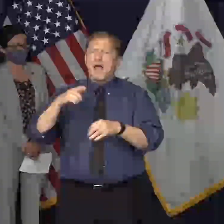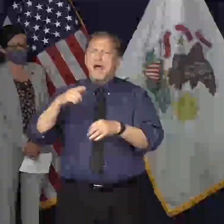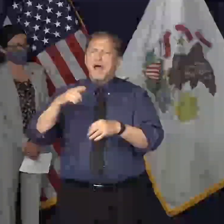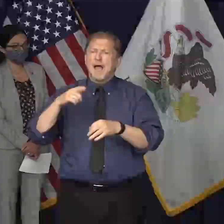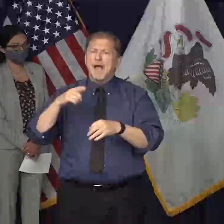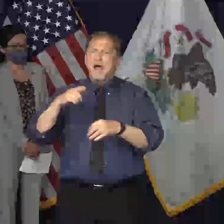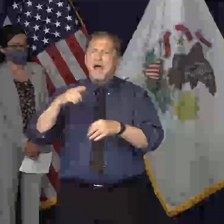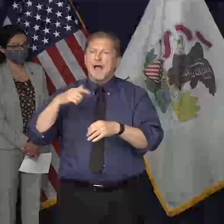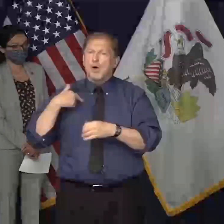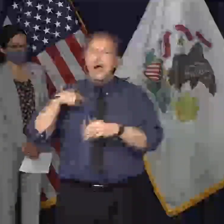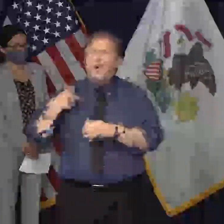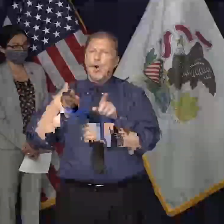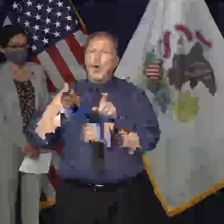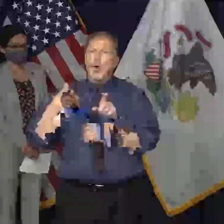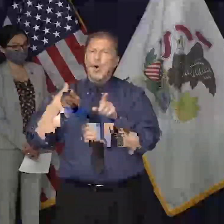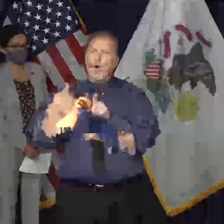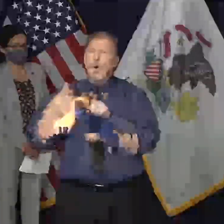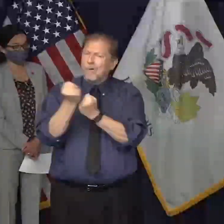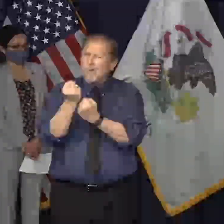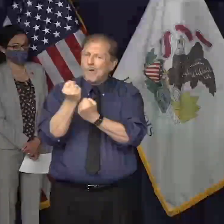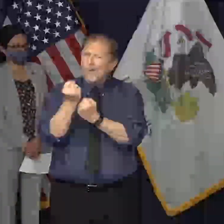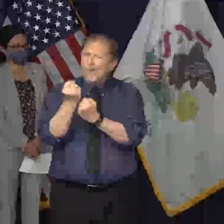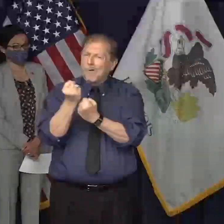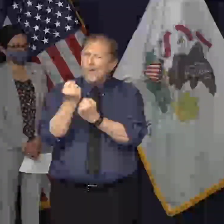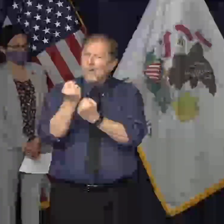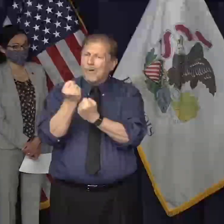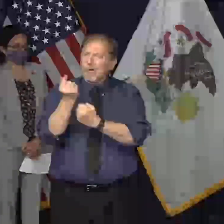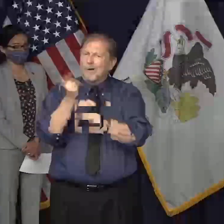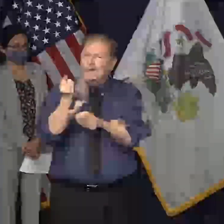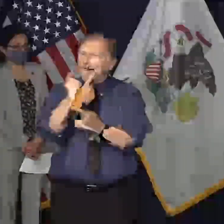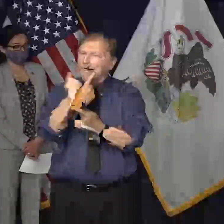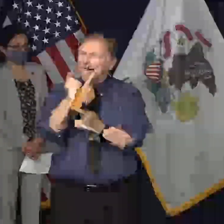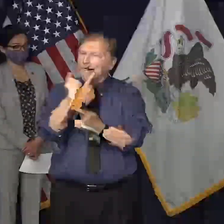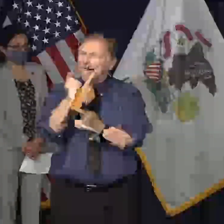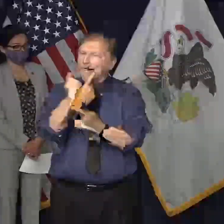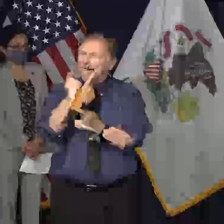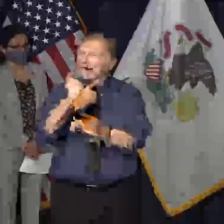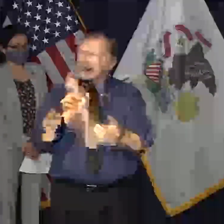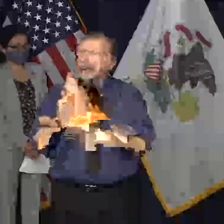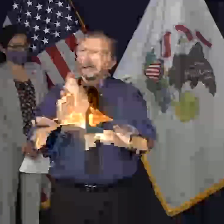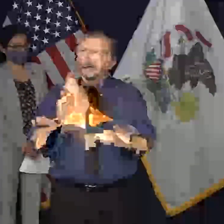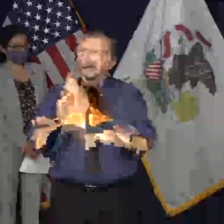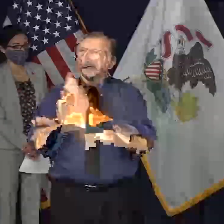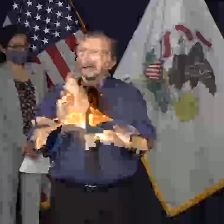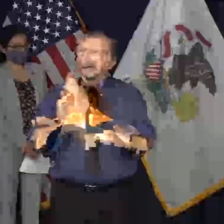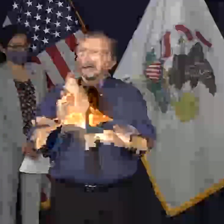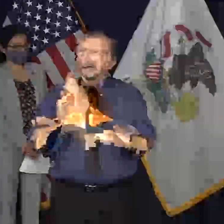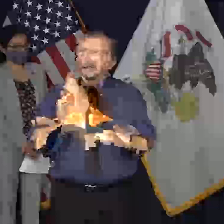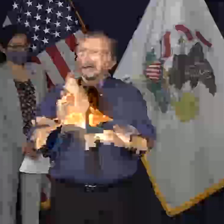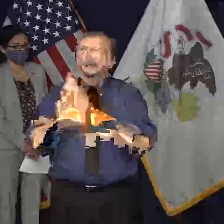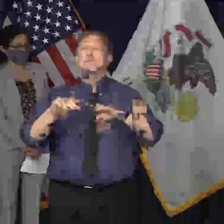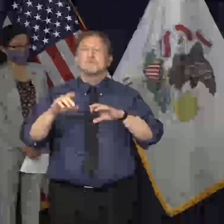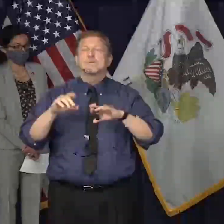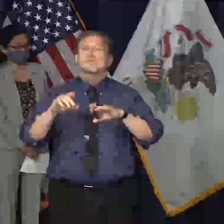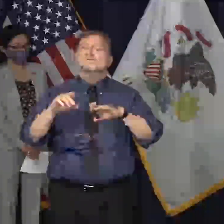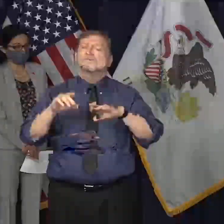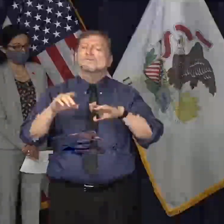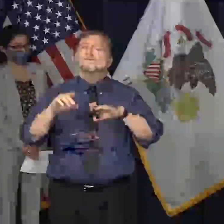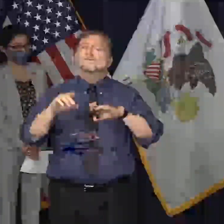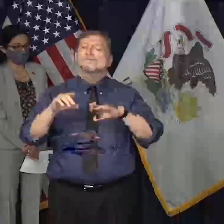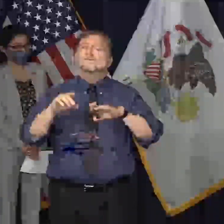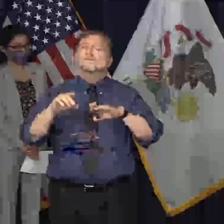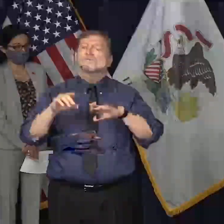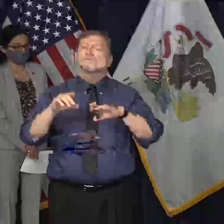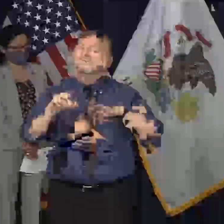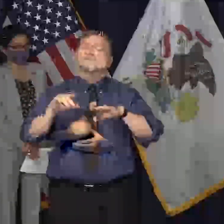things that we can do for public health right now. There have been reports of misplaced assumptions about